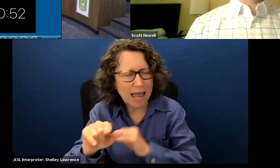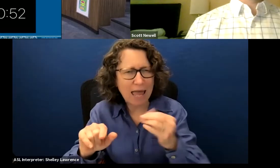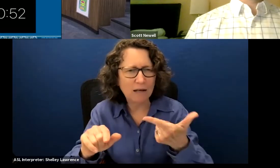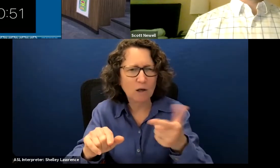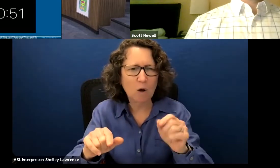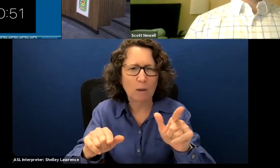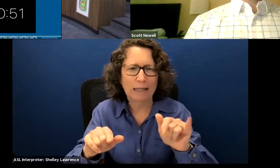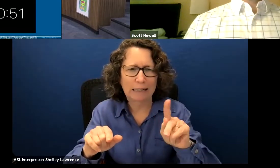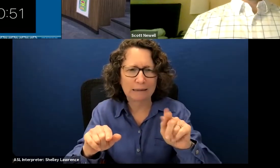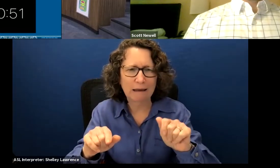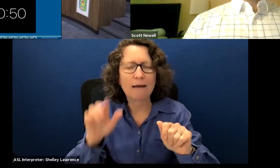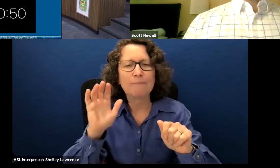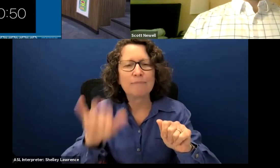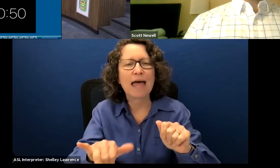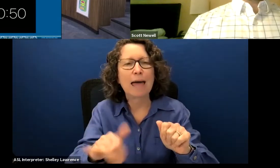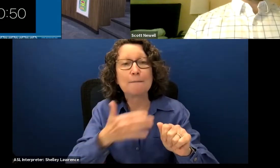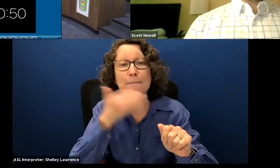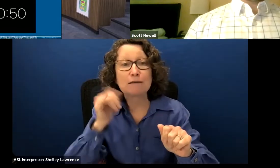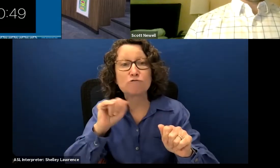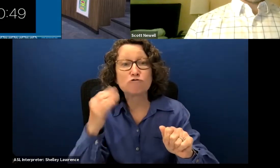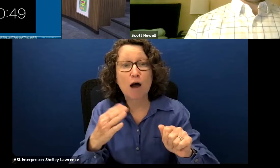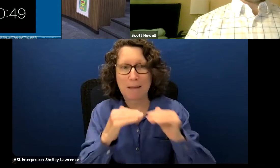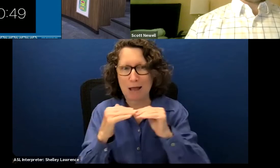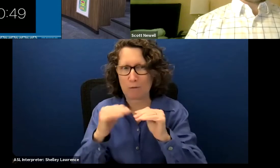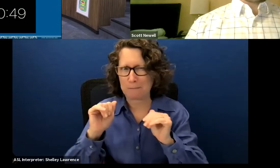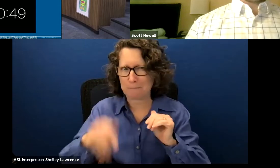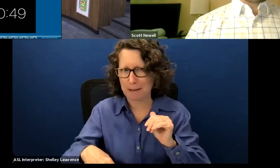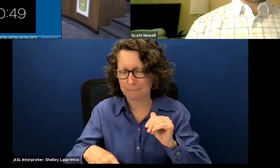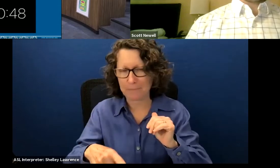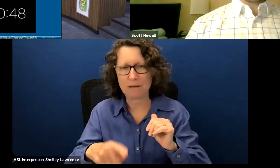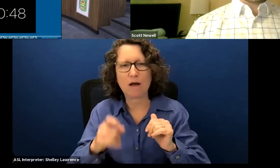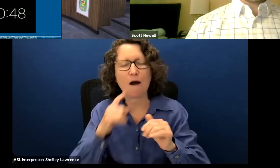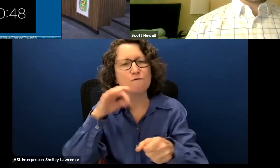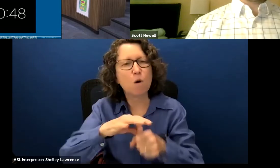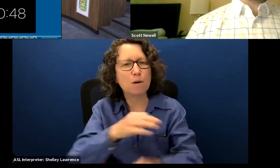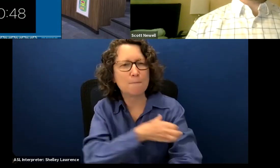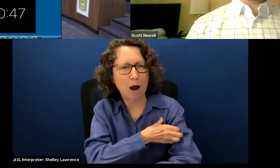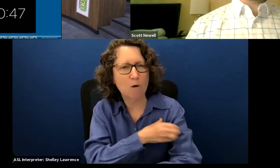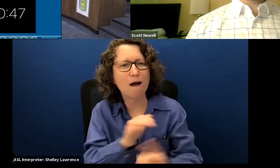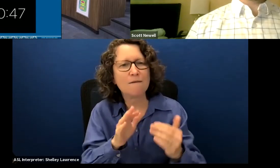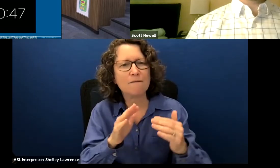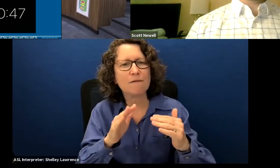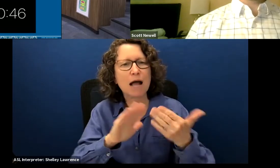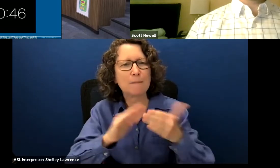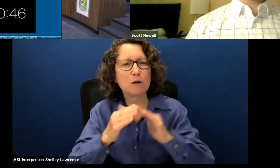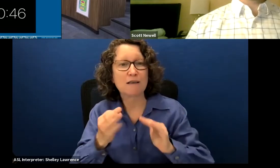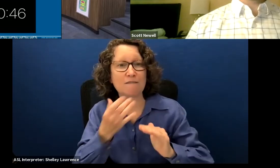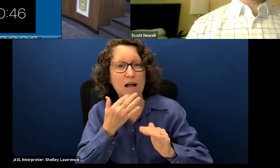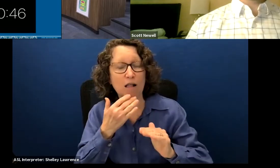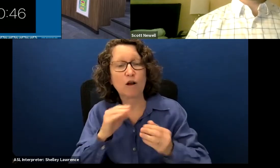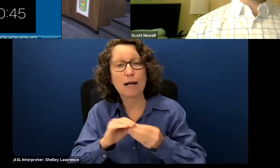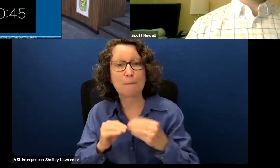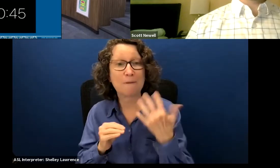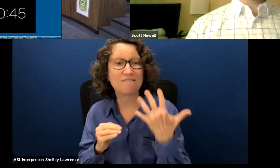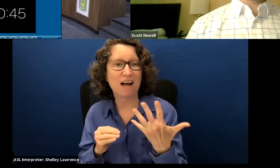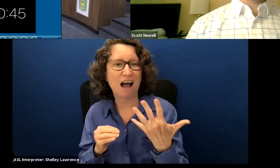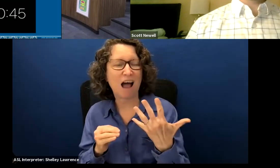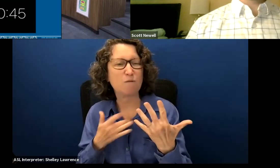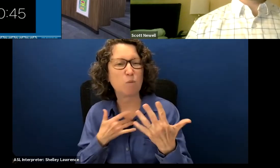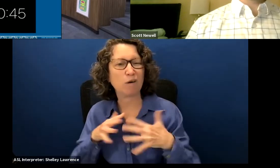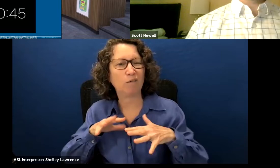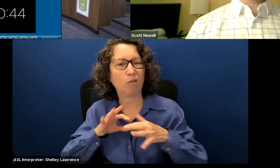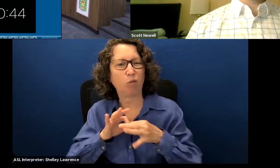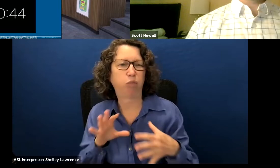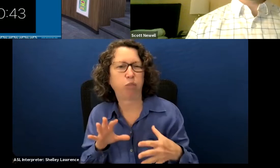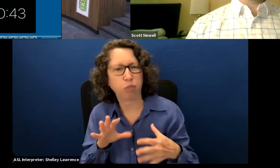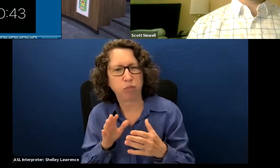The equity map does the best job in preserving the voting power of communities of color. Scenario 5 would disenfranchise thousands